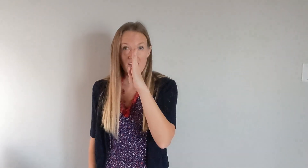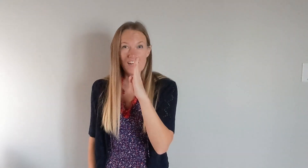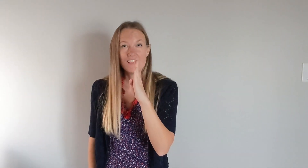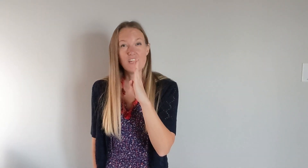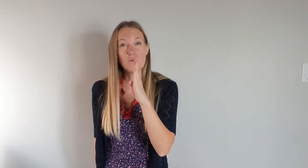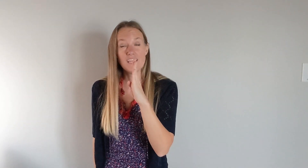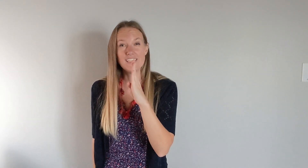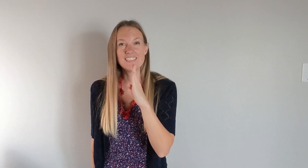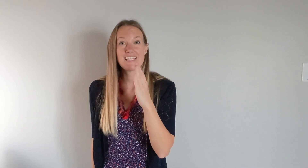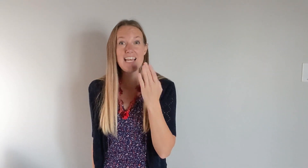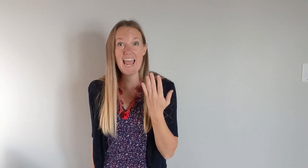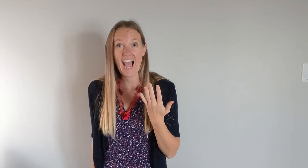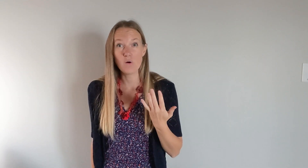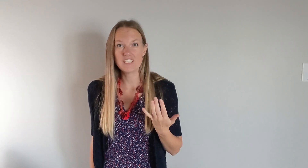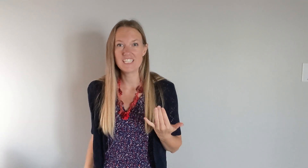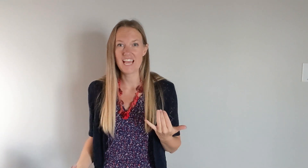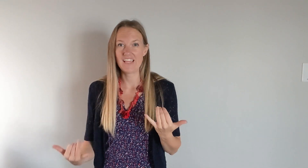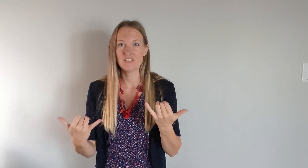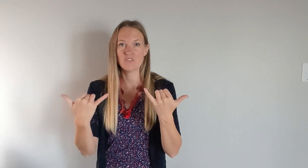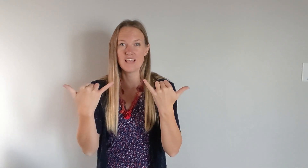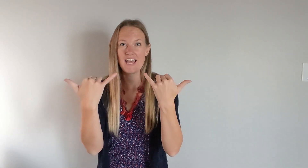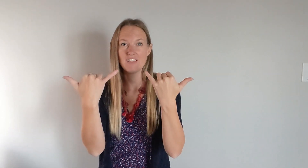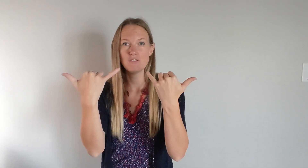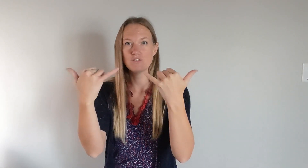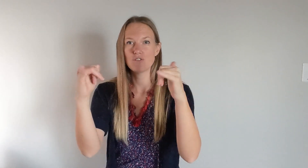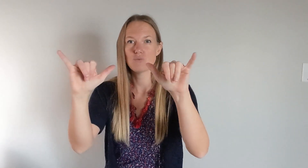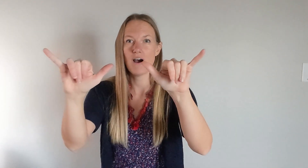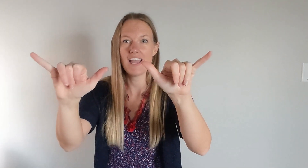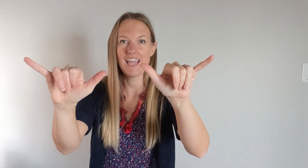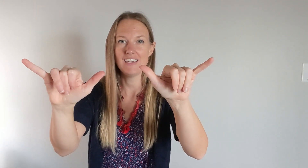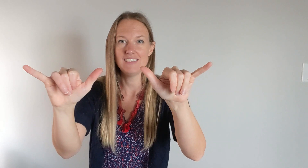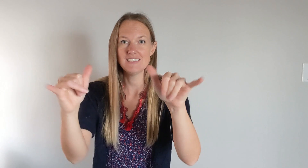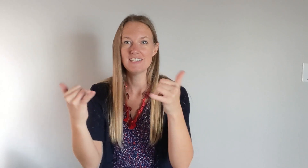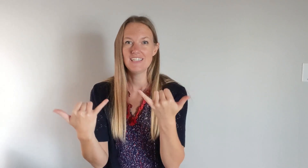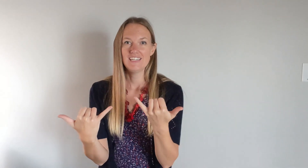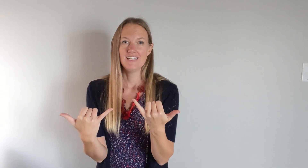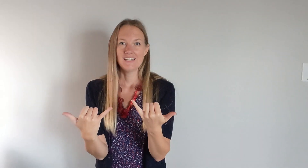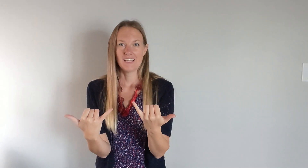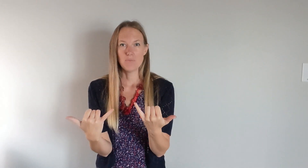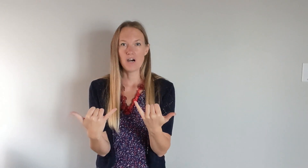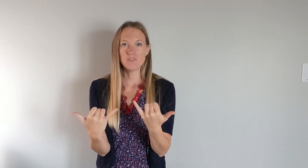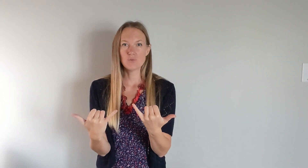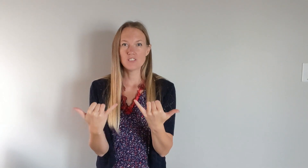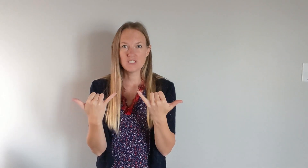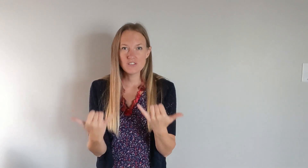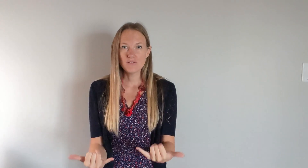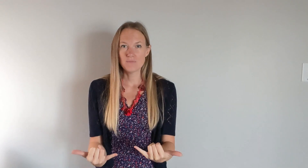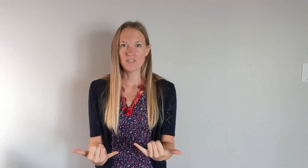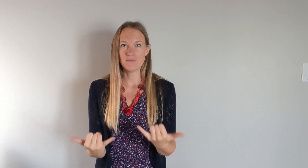God, and then who is now or today. So for that, you use those Y hands. Okay, palms towards you, bring them